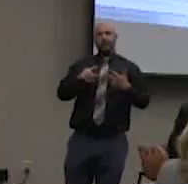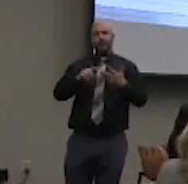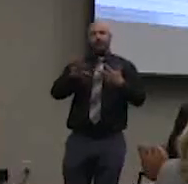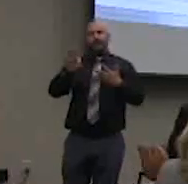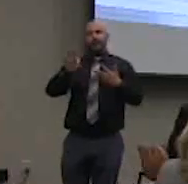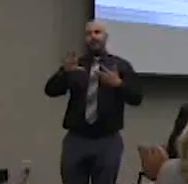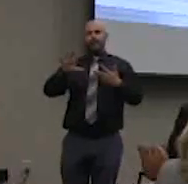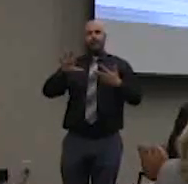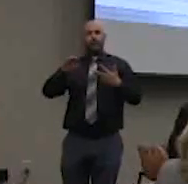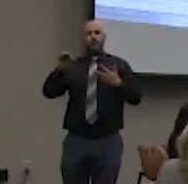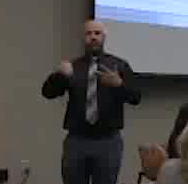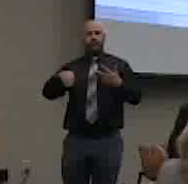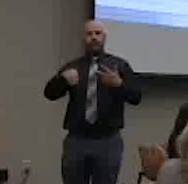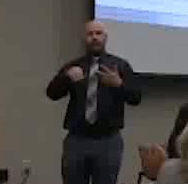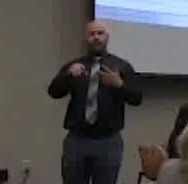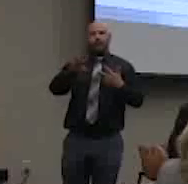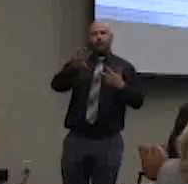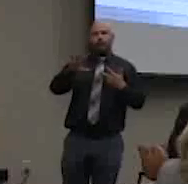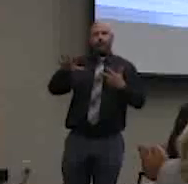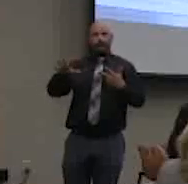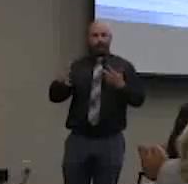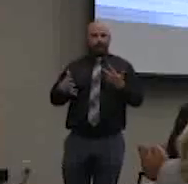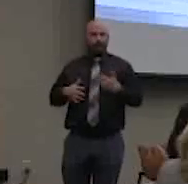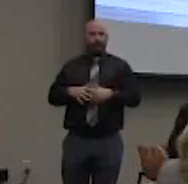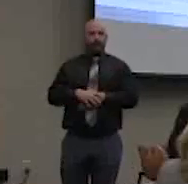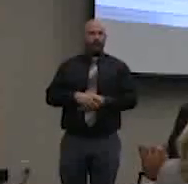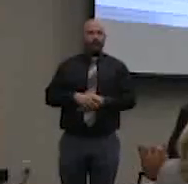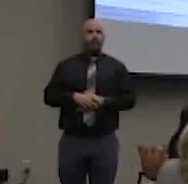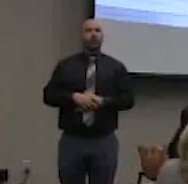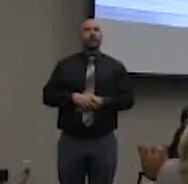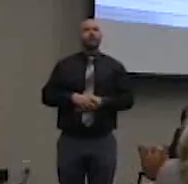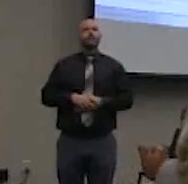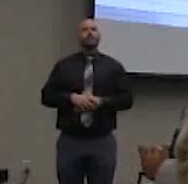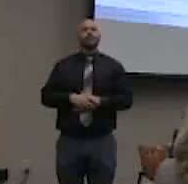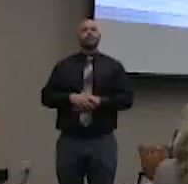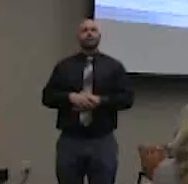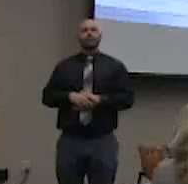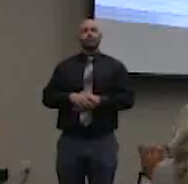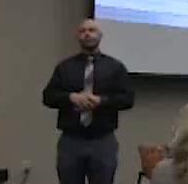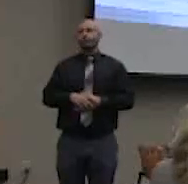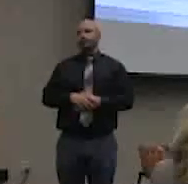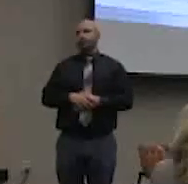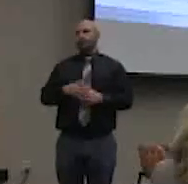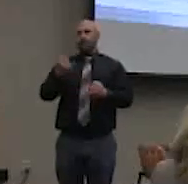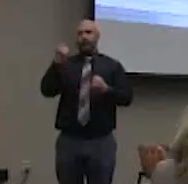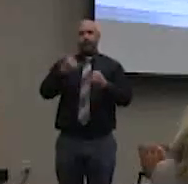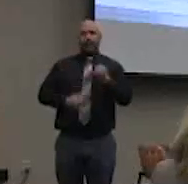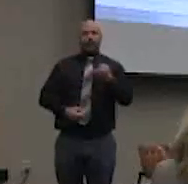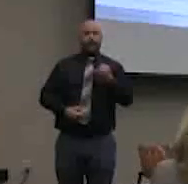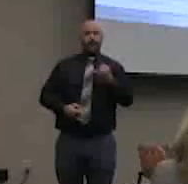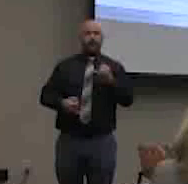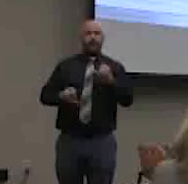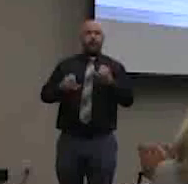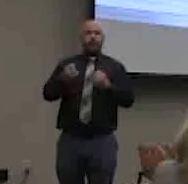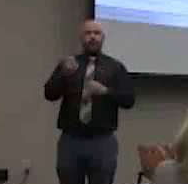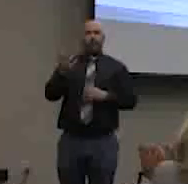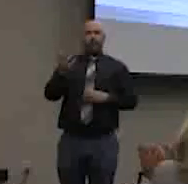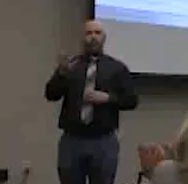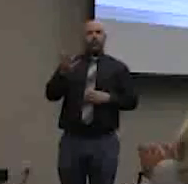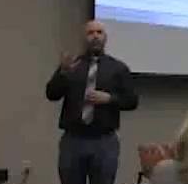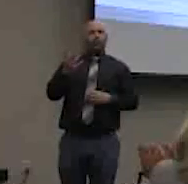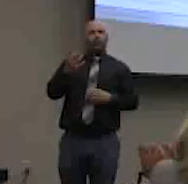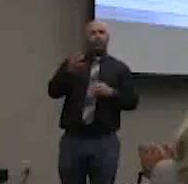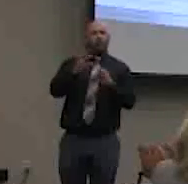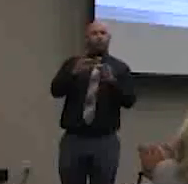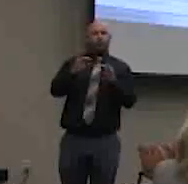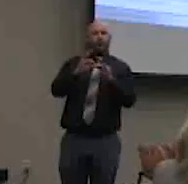off. I do just want to end with a couple of thoughts about, I thought Kay's question at the end about where do we go next was very helpful.